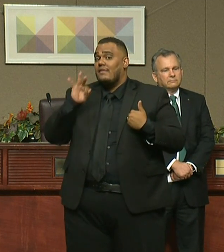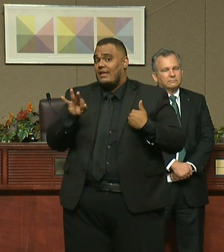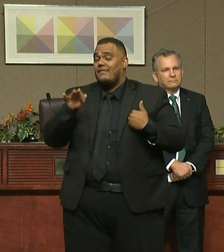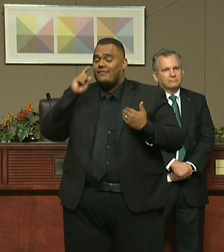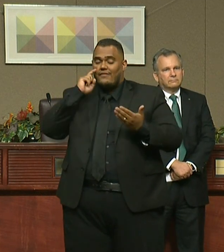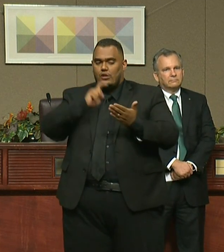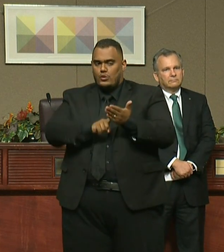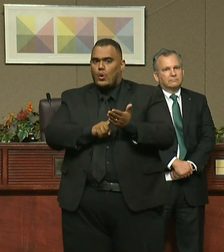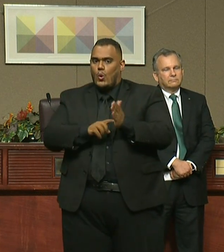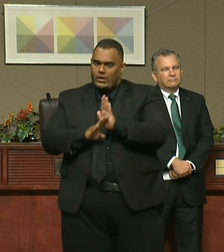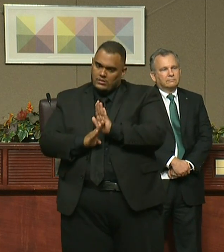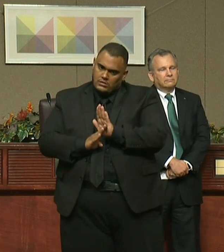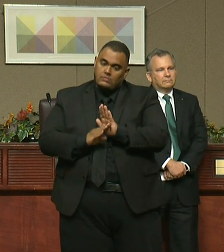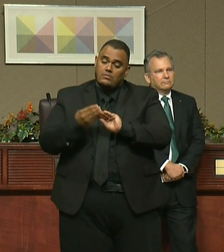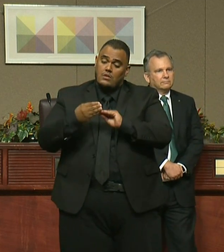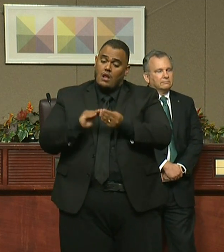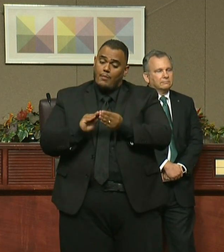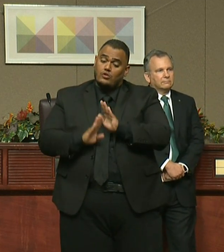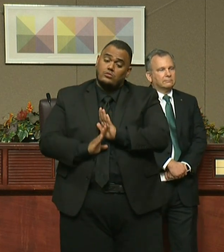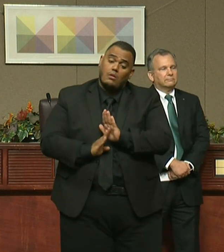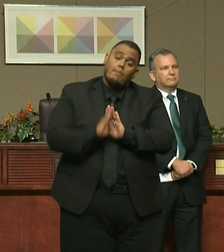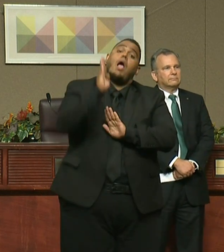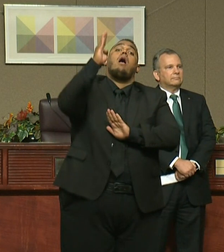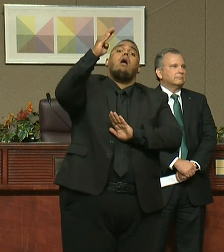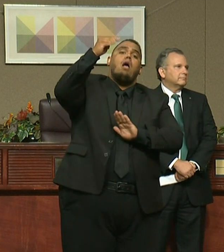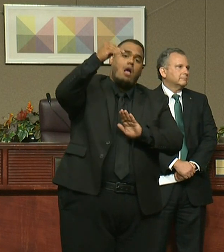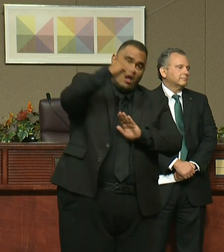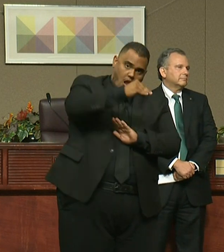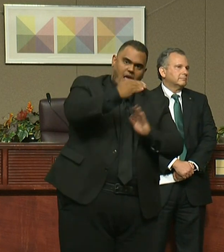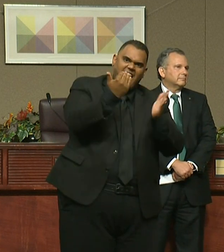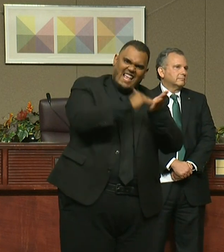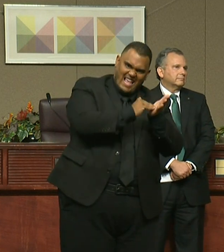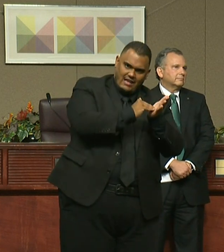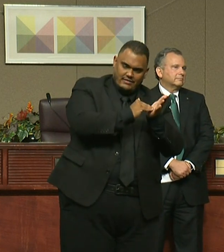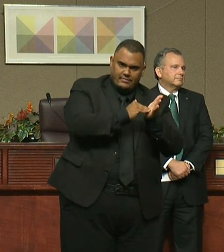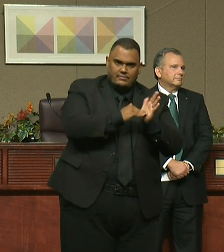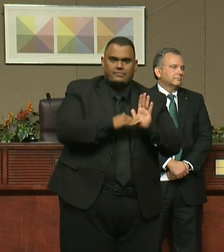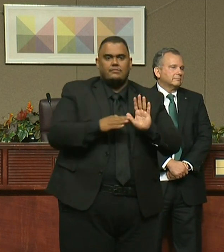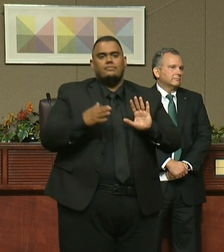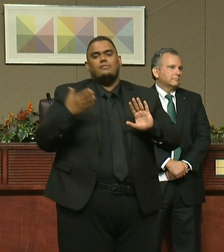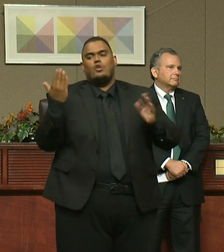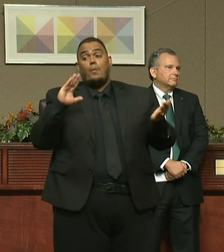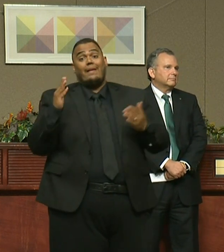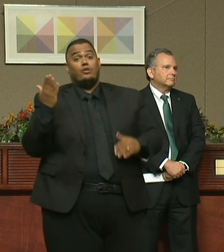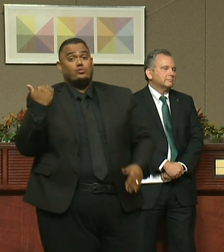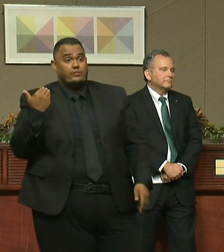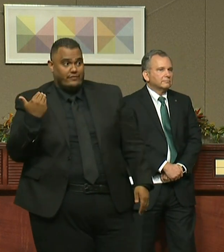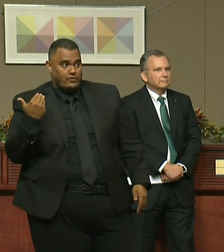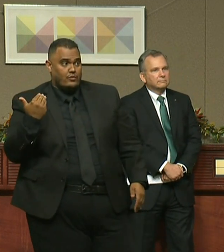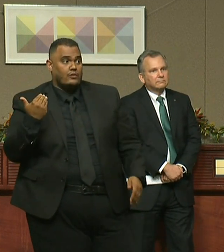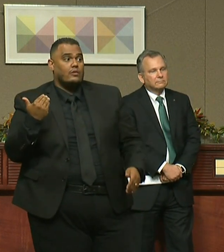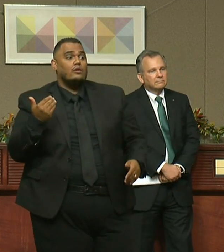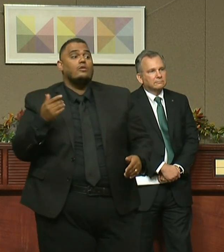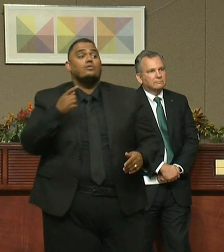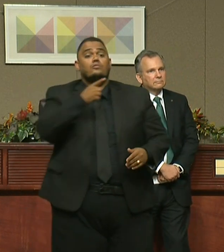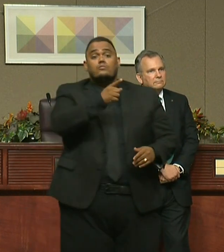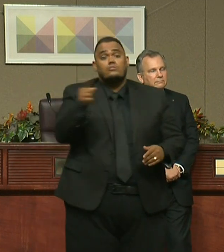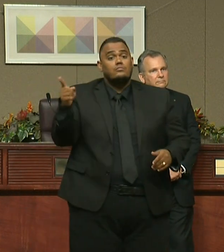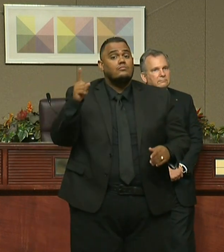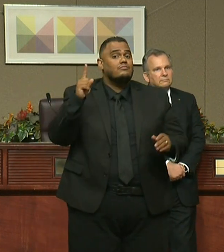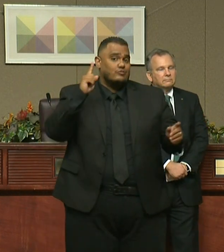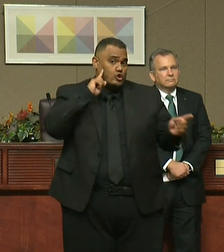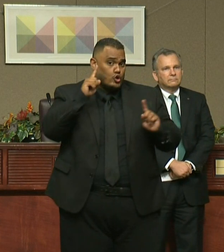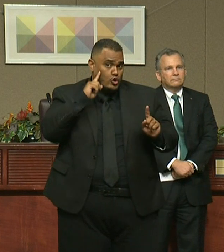is worse than the first wave that we dealt with. You heard me say the other day one of the reasons why we